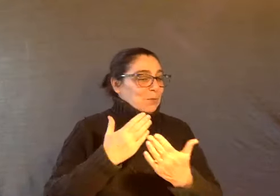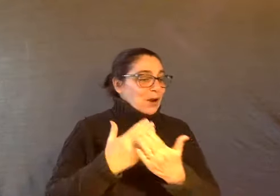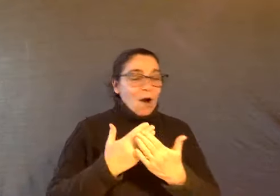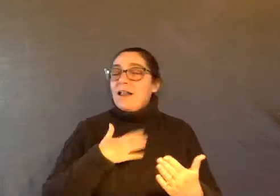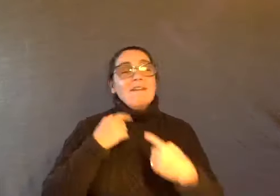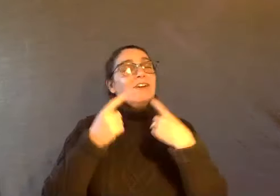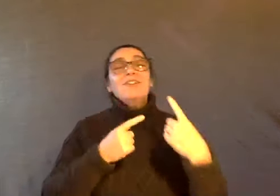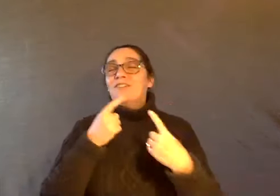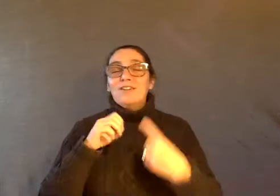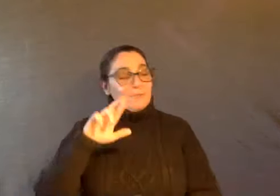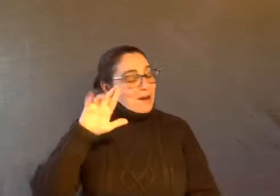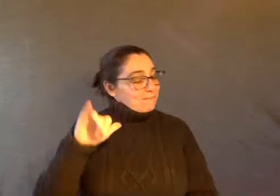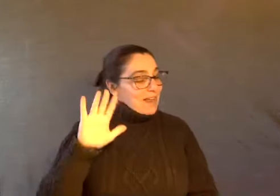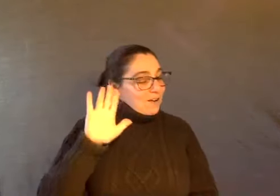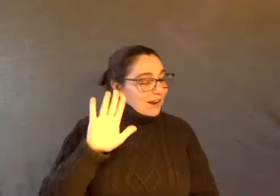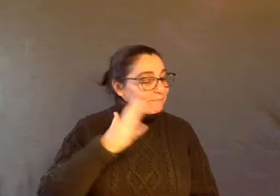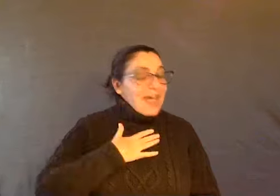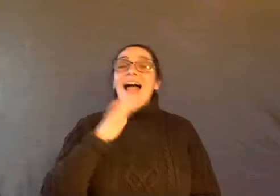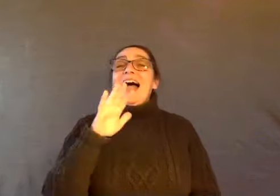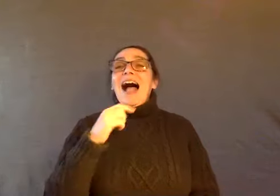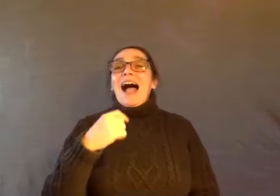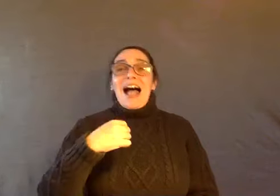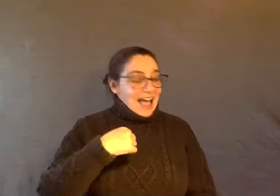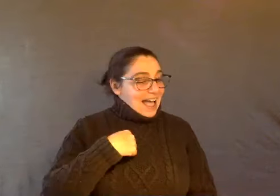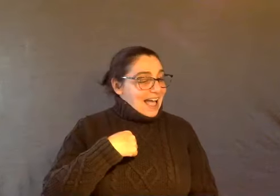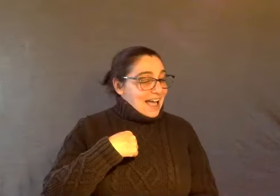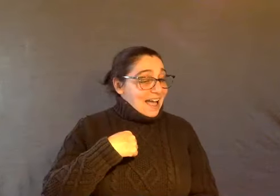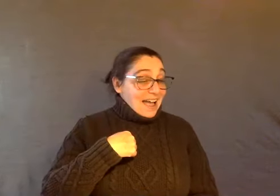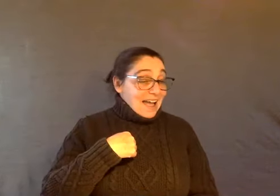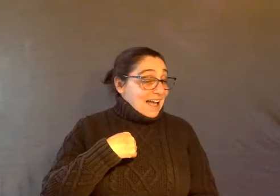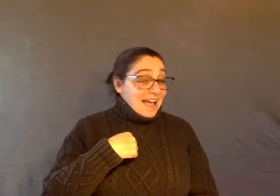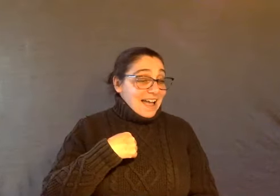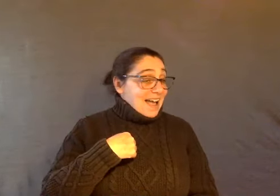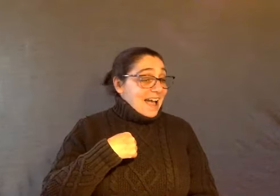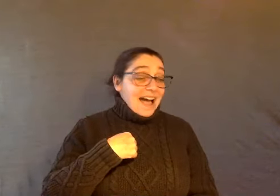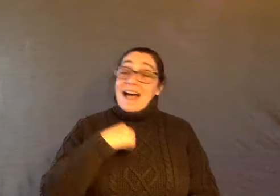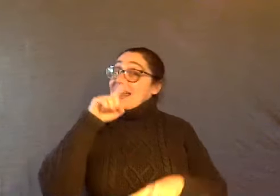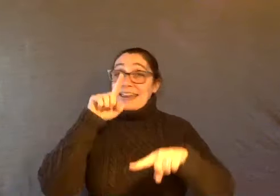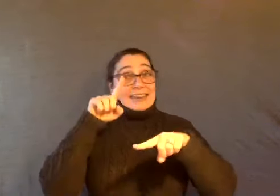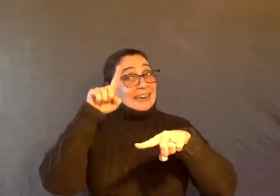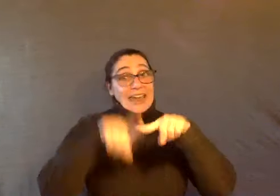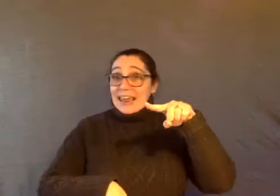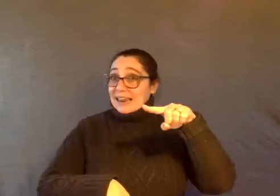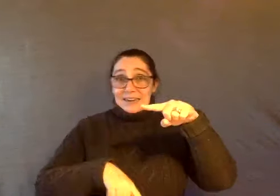We all have our struggles, Mary. I Okay. know. Finger spell. I can't.